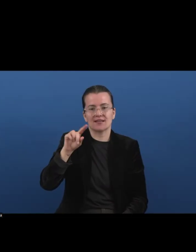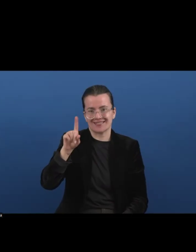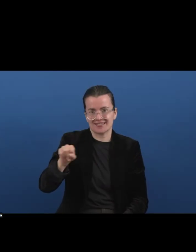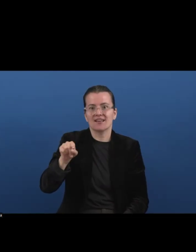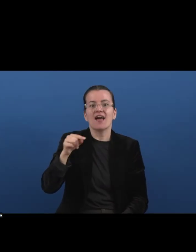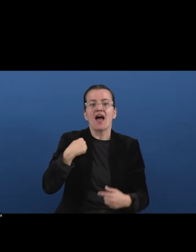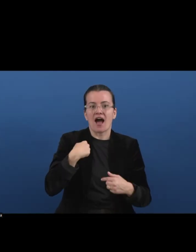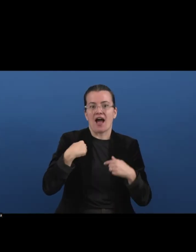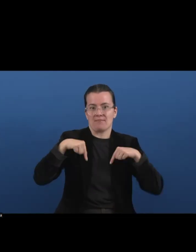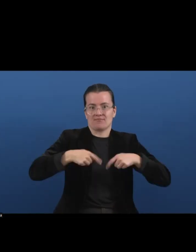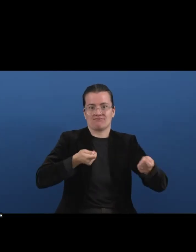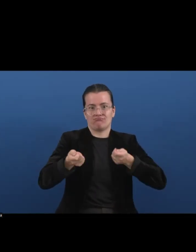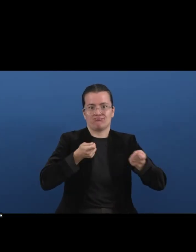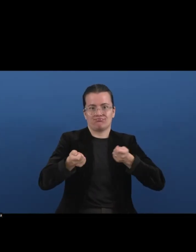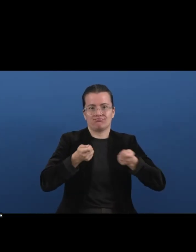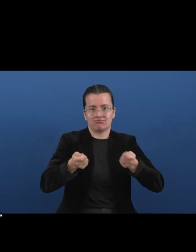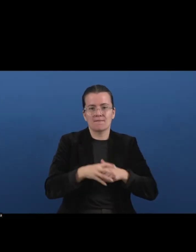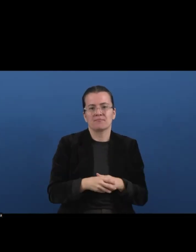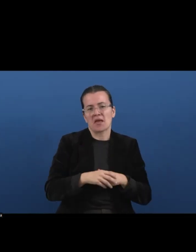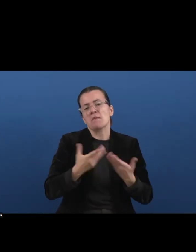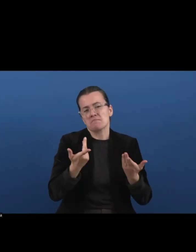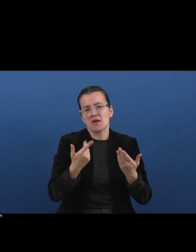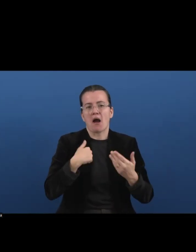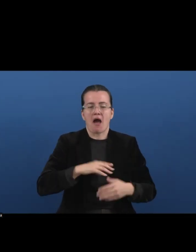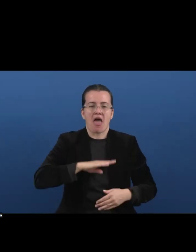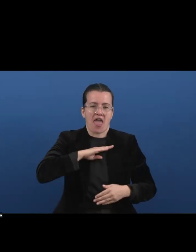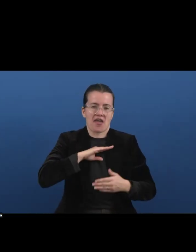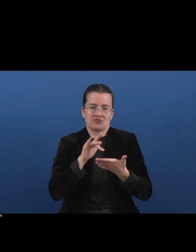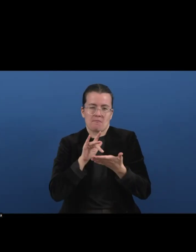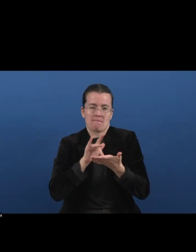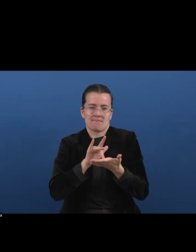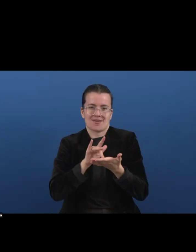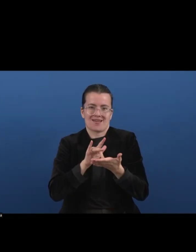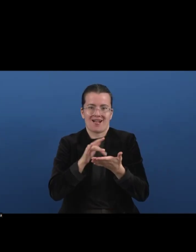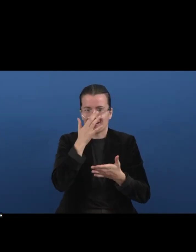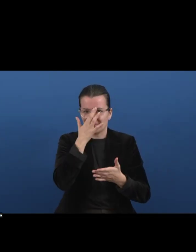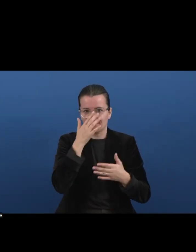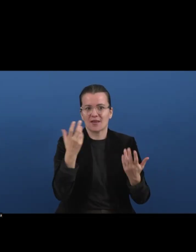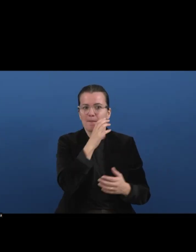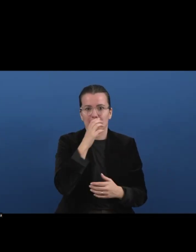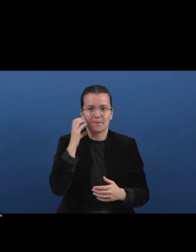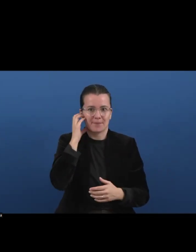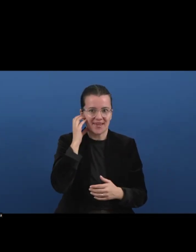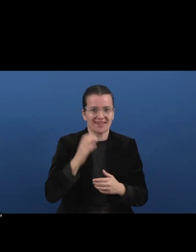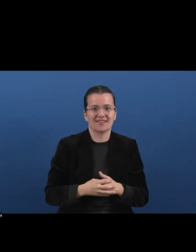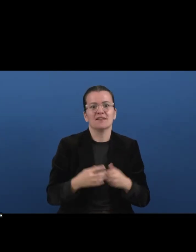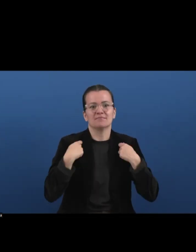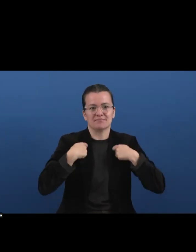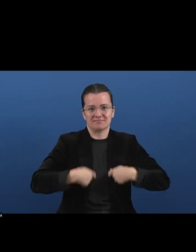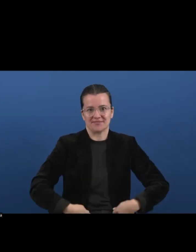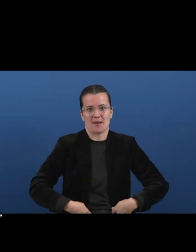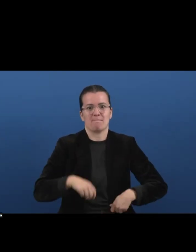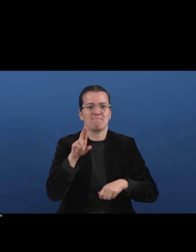your screen. We also have throughout the webinar international sign interpretation. You should see next to me either